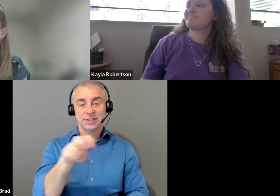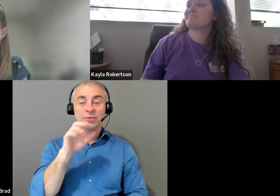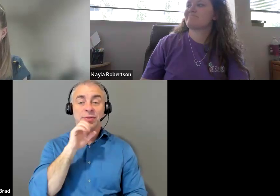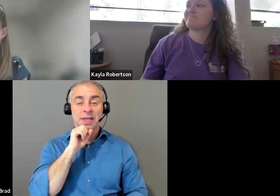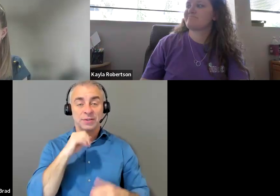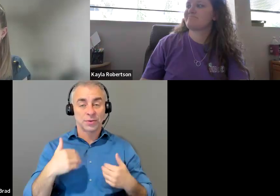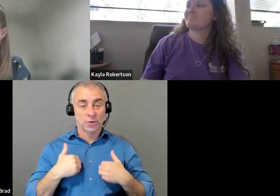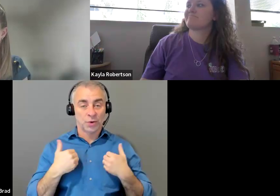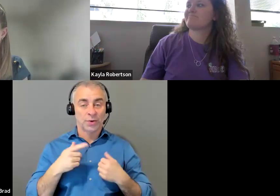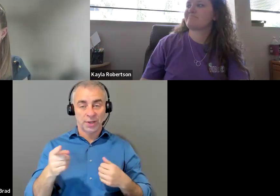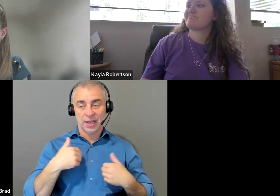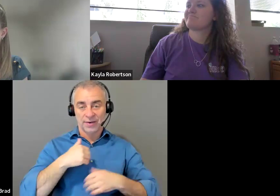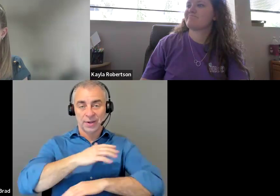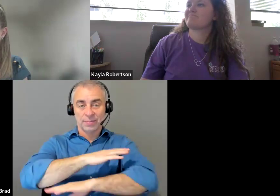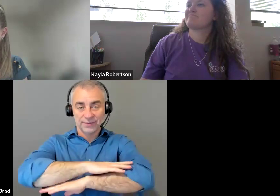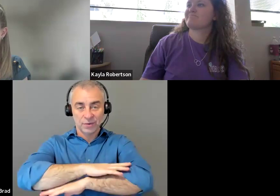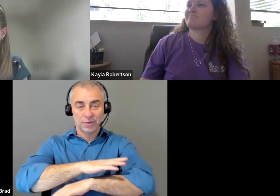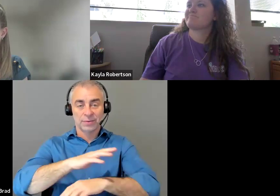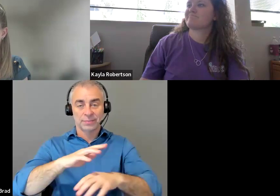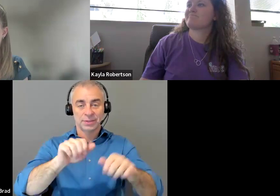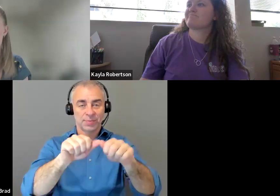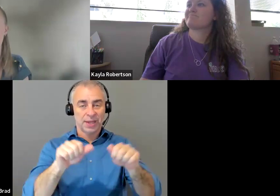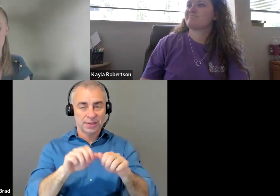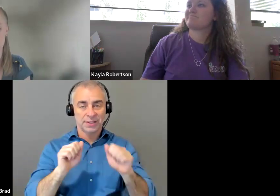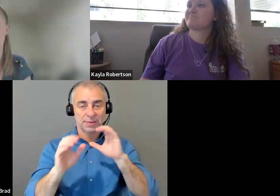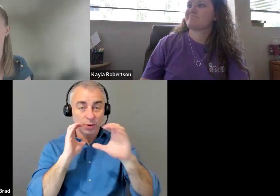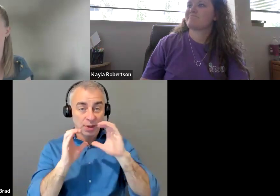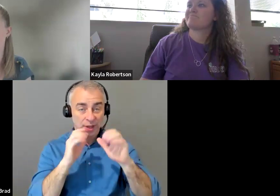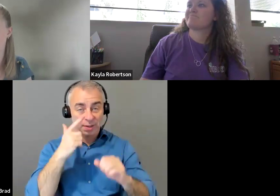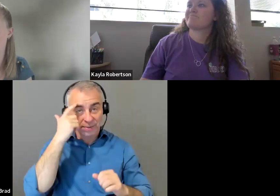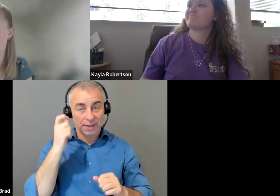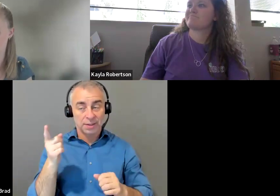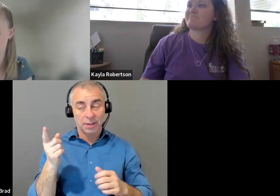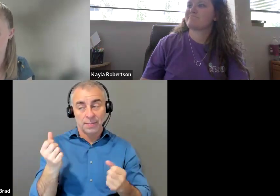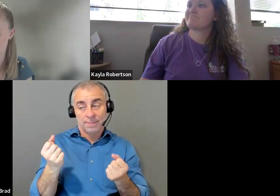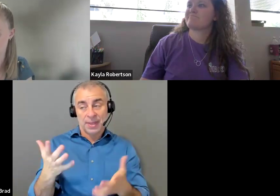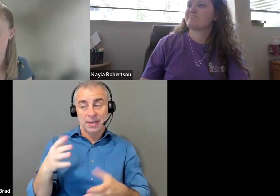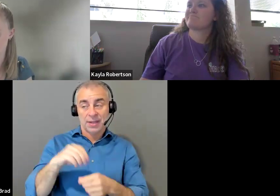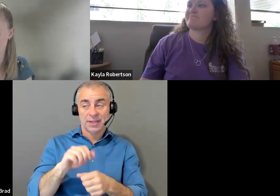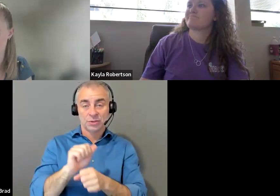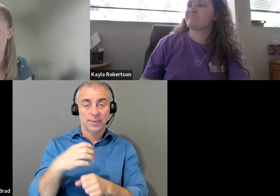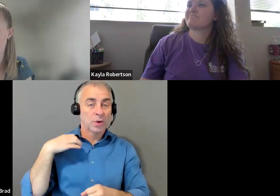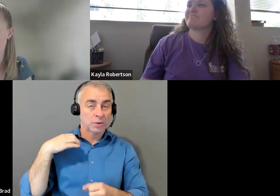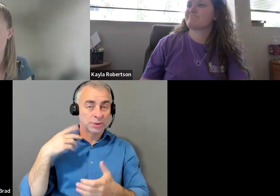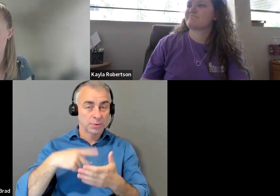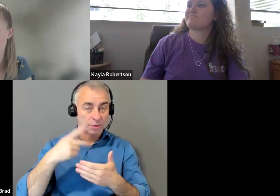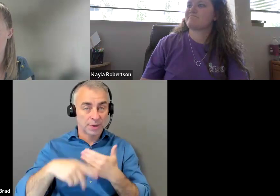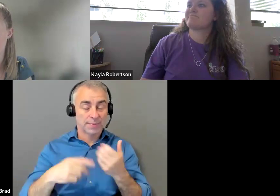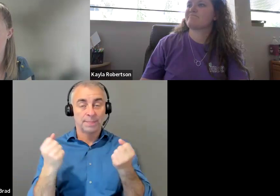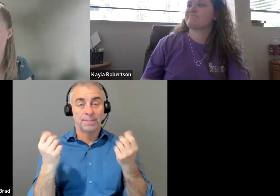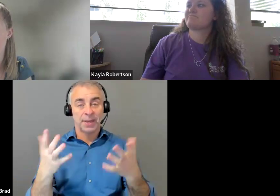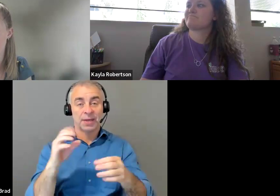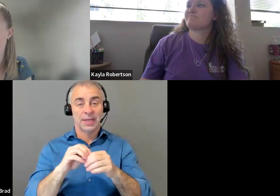a platform to kind of communicate their experiences because many of them are doing job coaching programs and many of them are